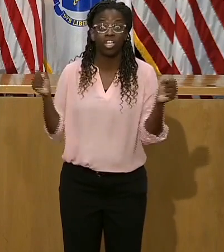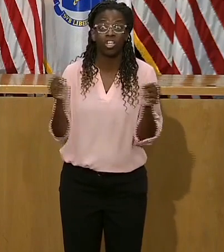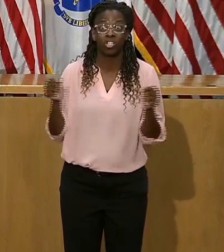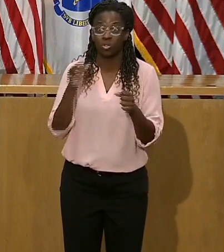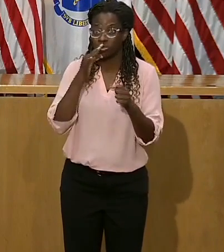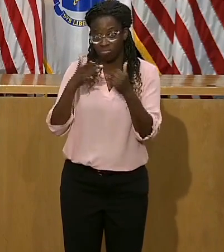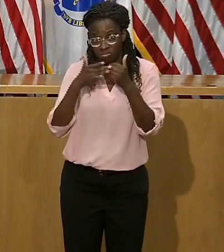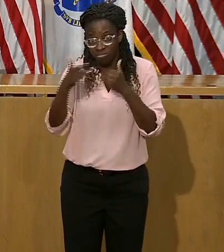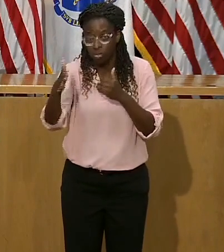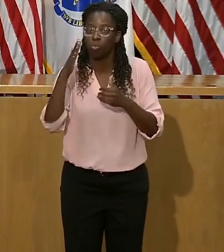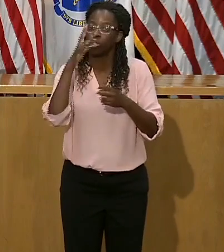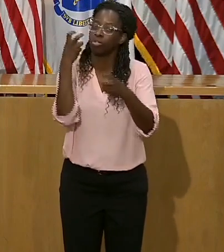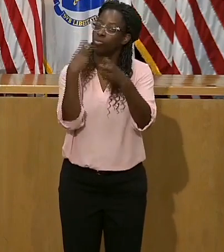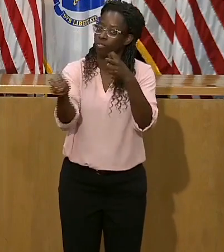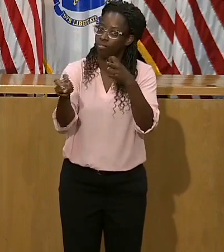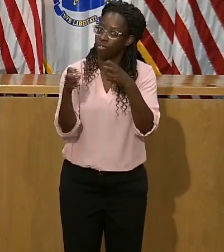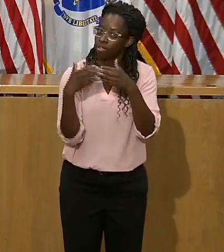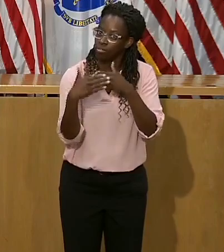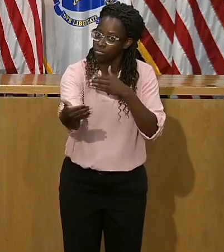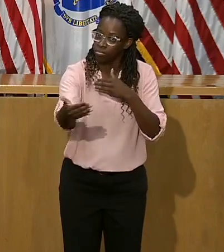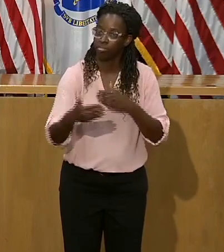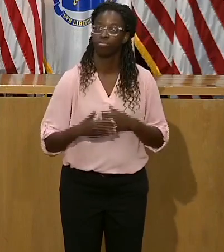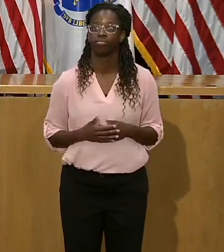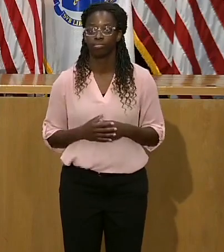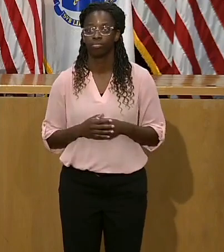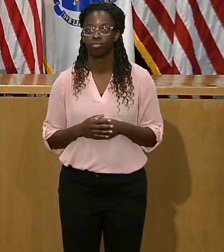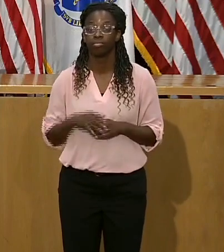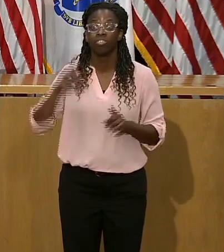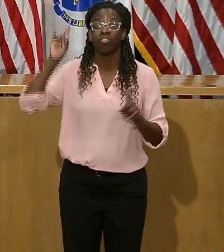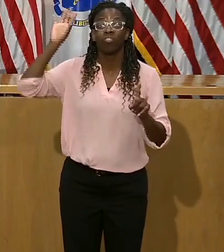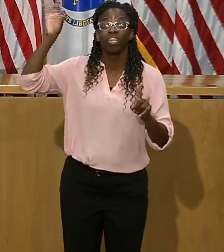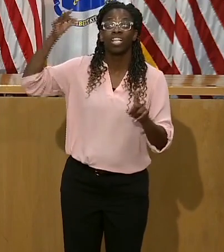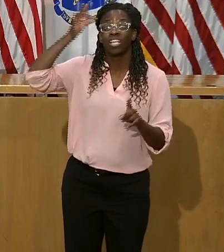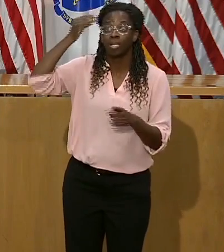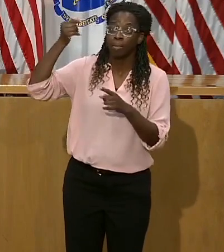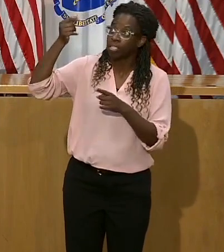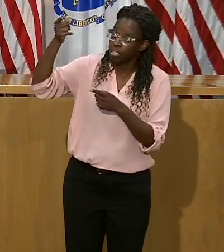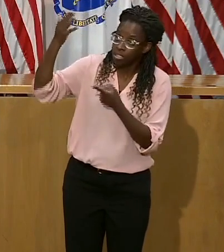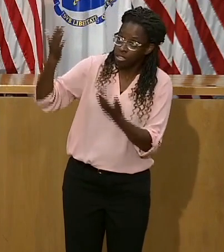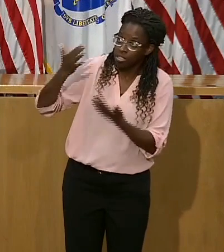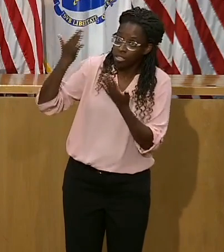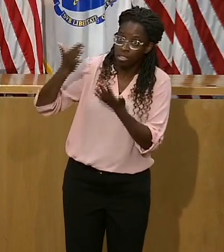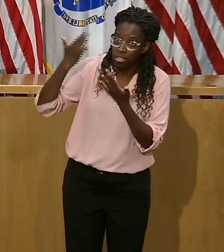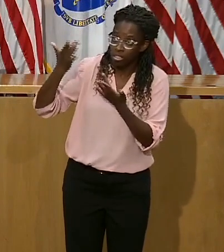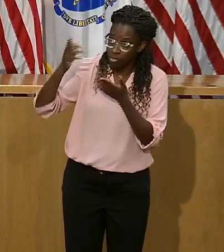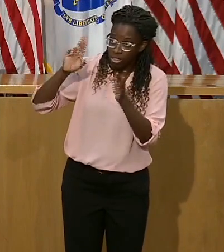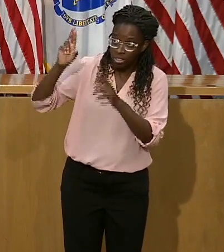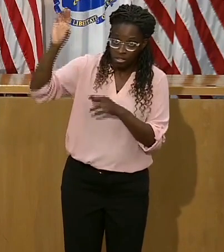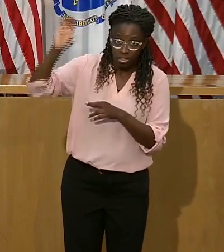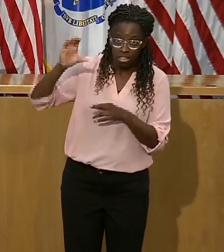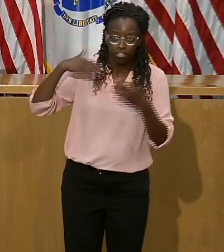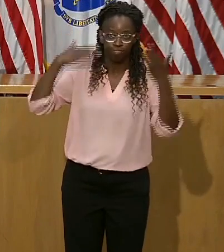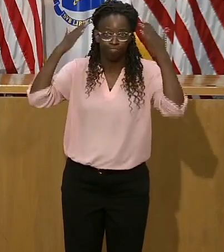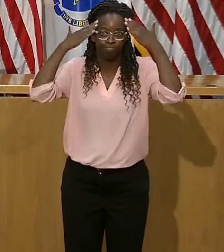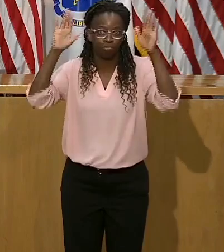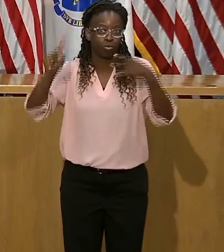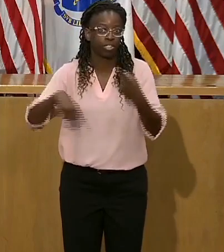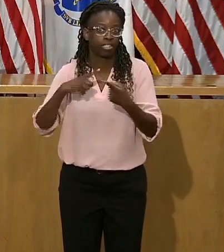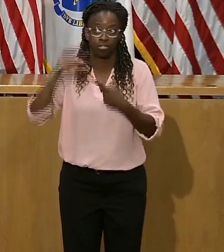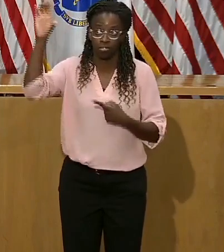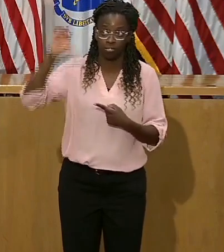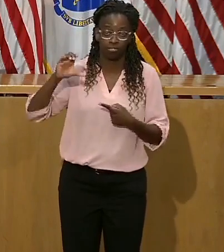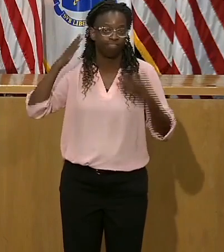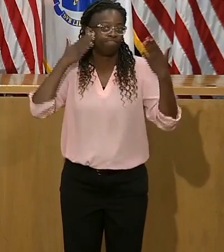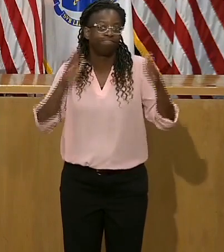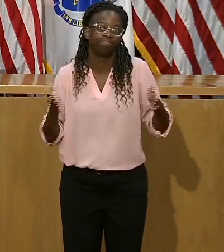secure more federal dollars if and when the federal government ever steps up and provides the relief we need. Thank you for the